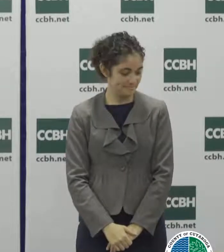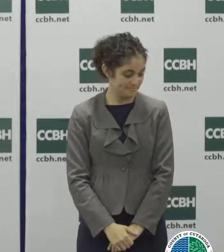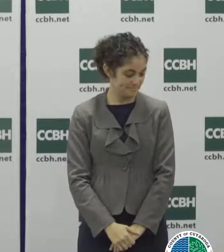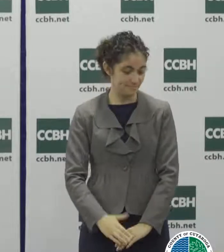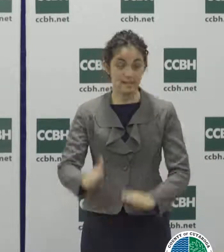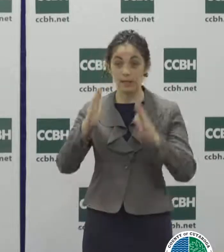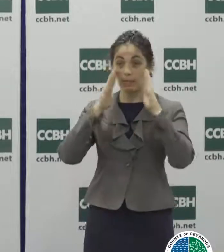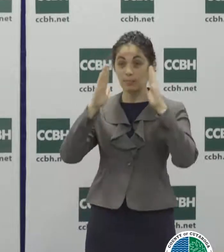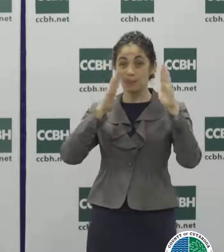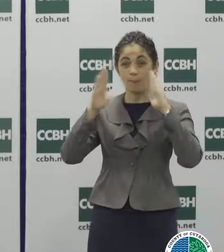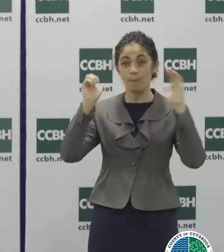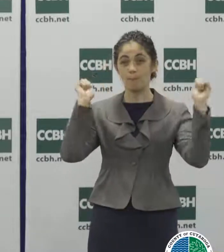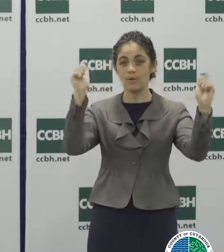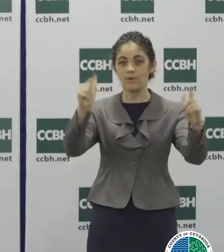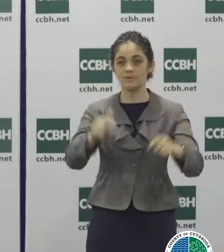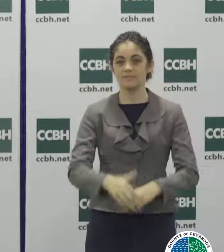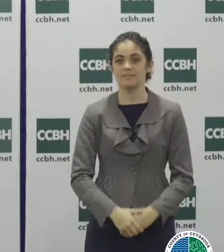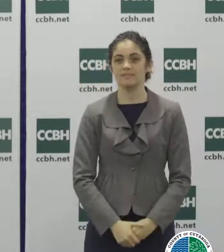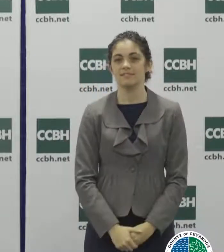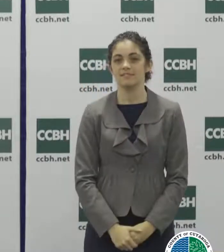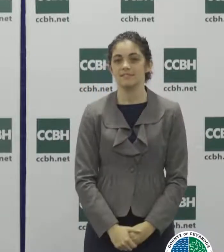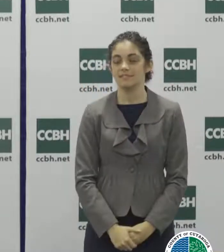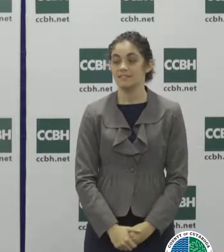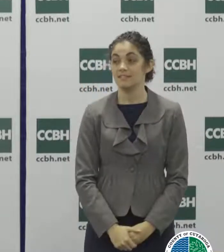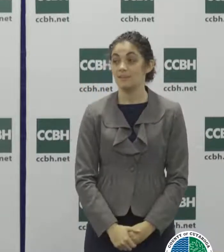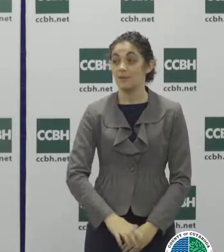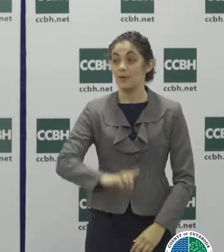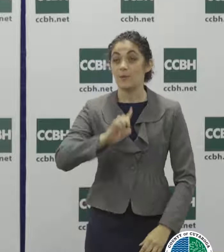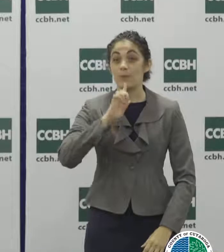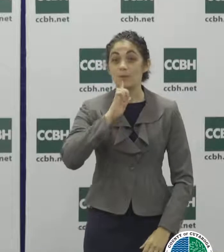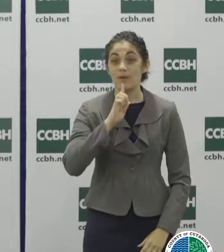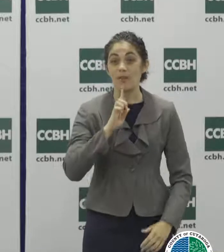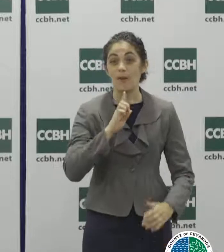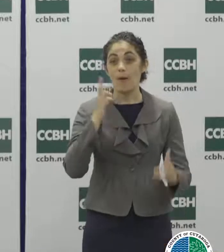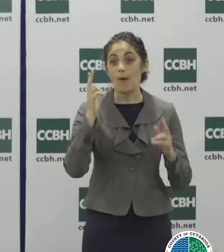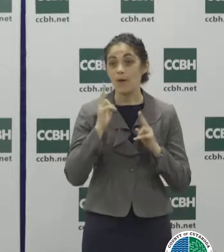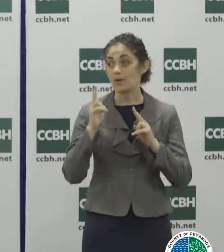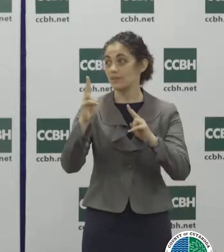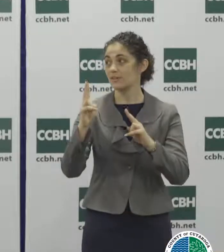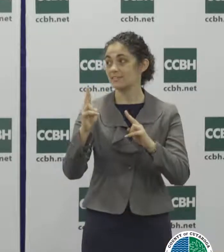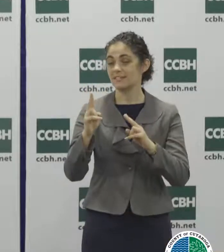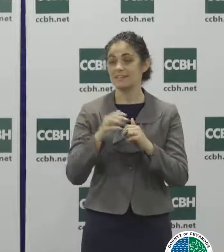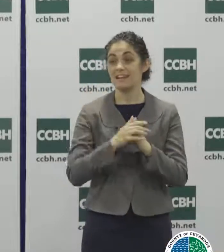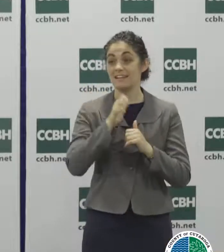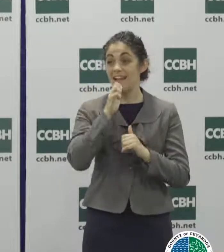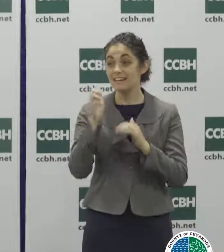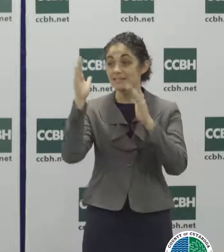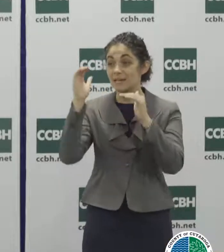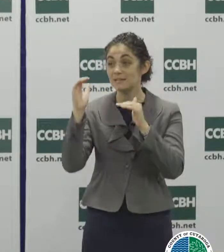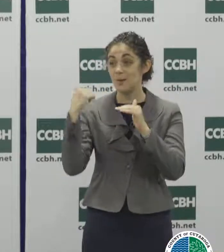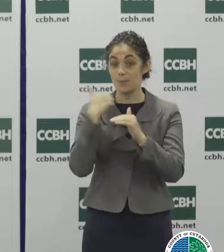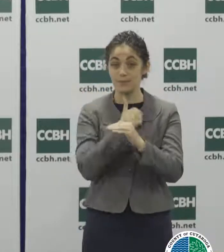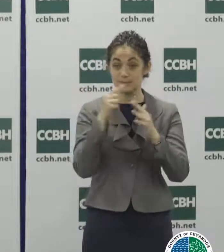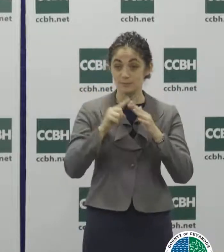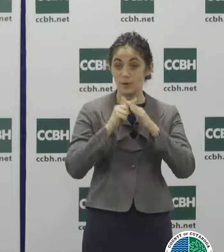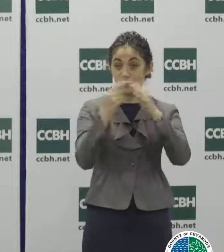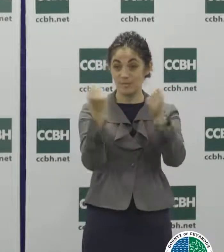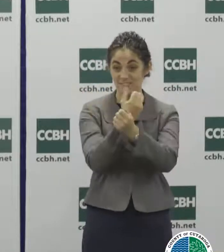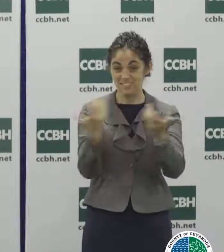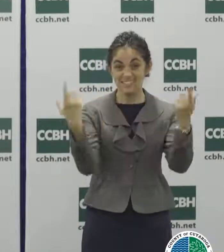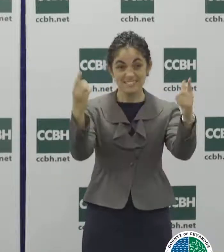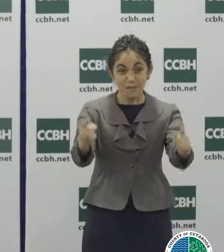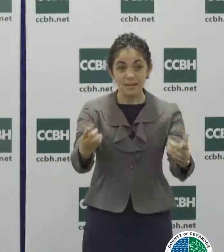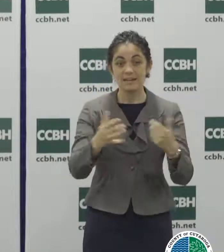Hello, everybody. Well, this is a real treat and one that I hadn't expected when we got started with these. But